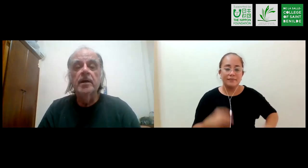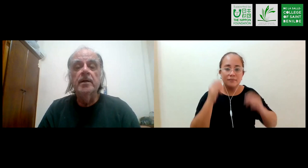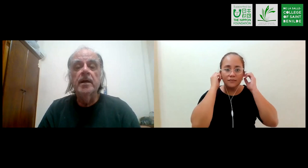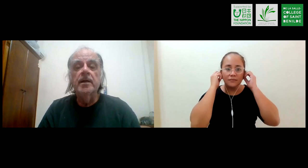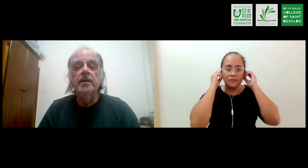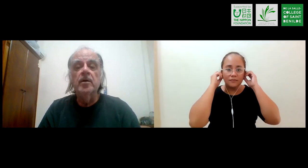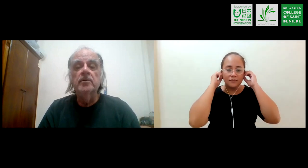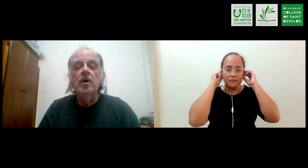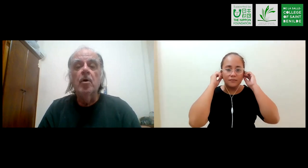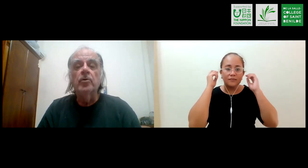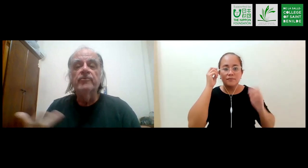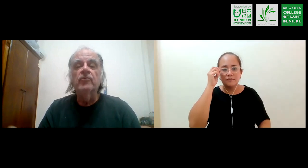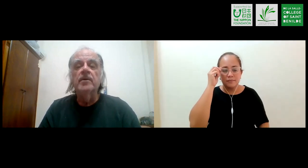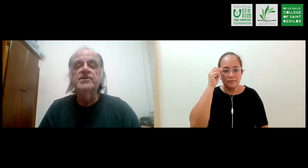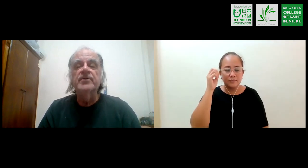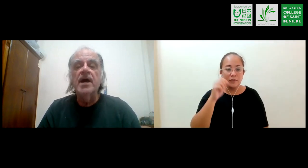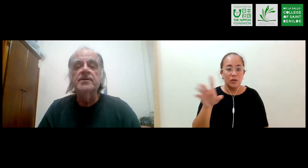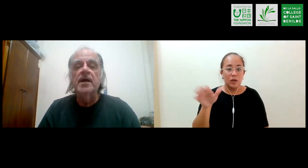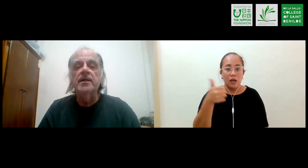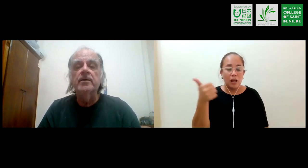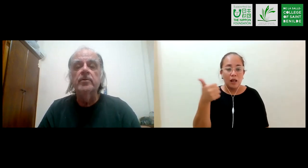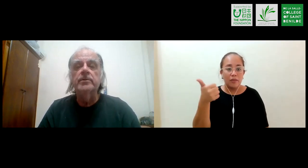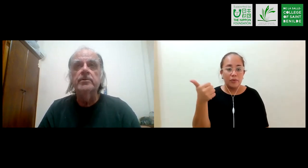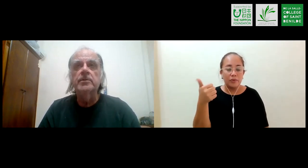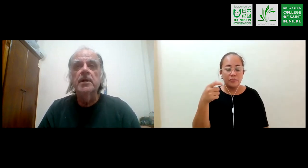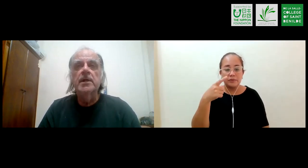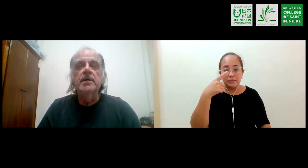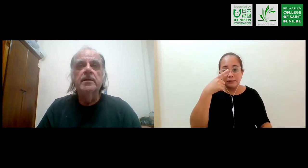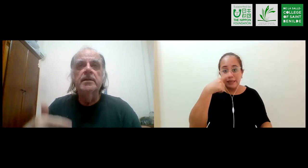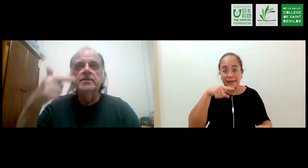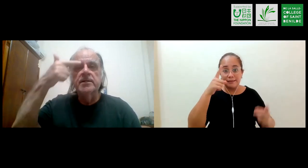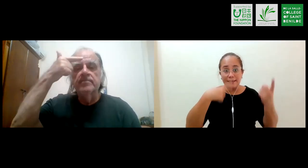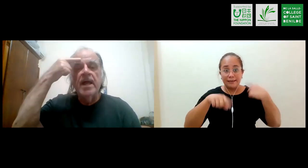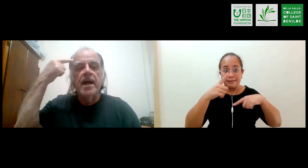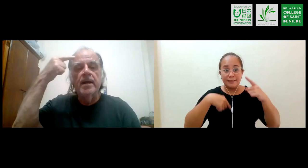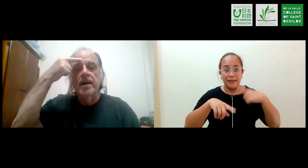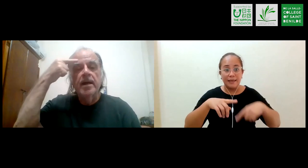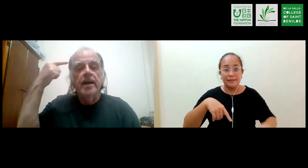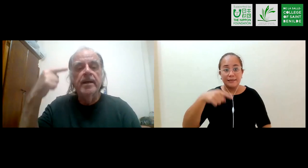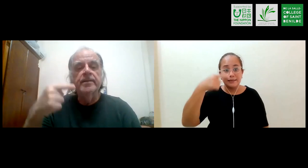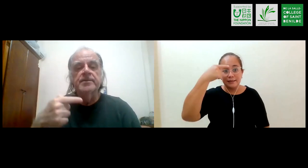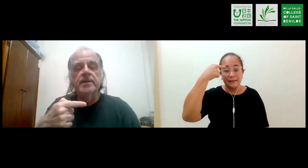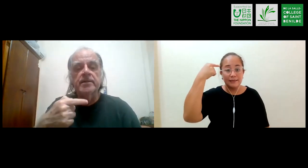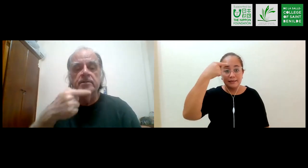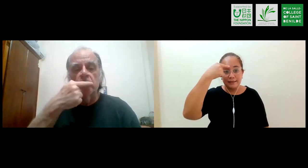Okay, and in older forms of Thai Sign Language, this is black and this is